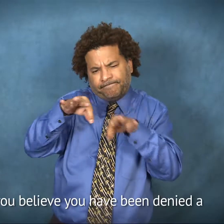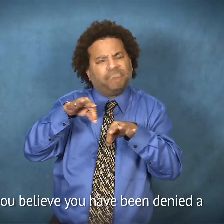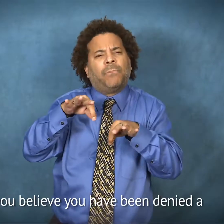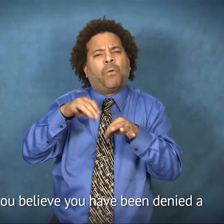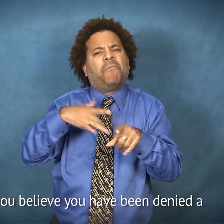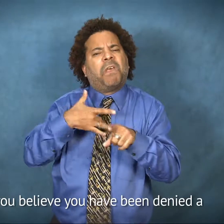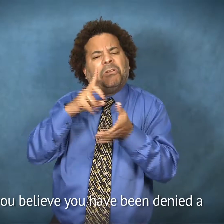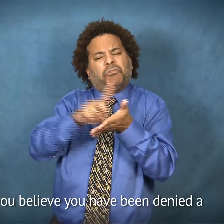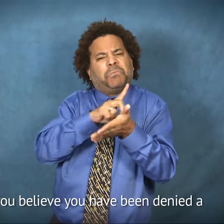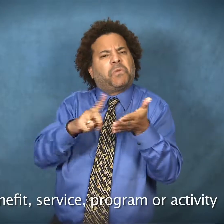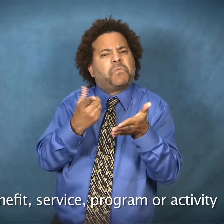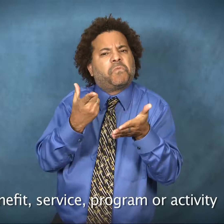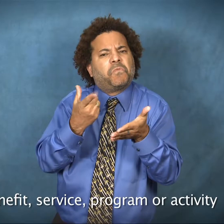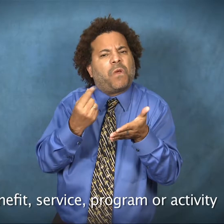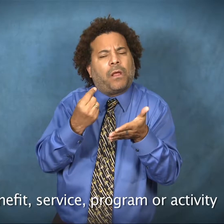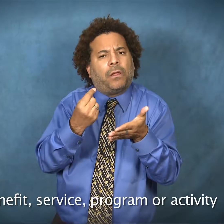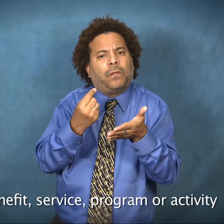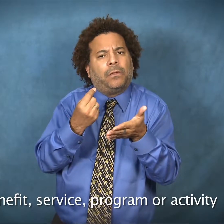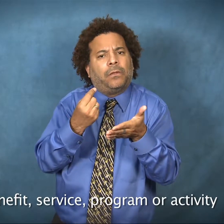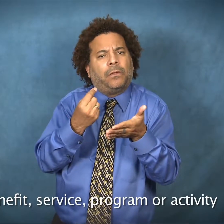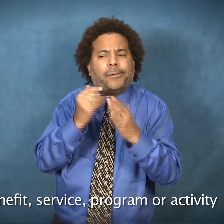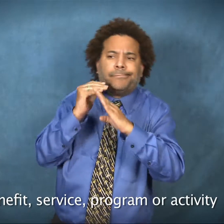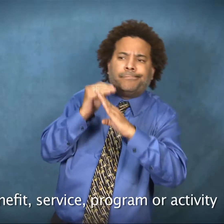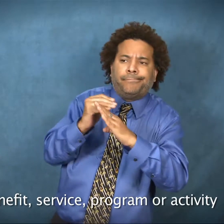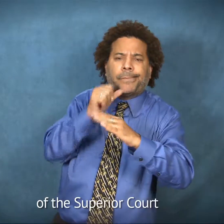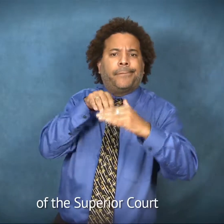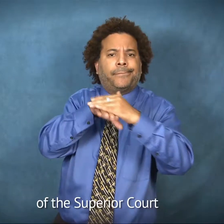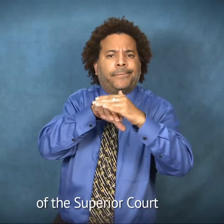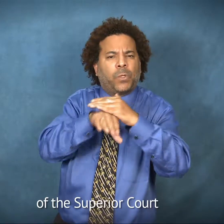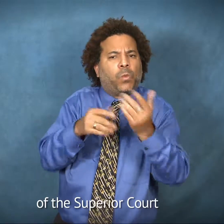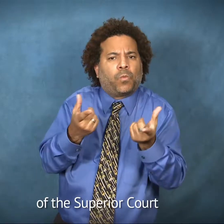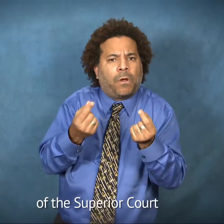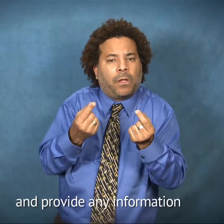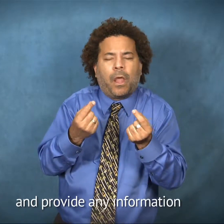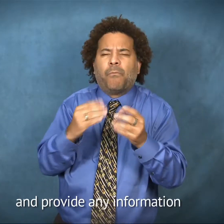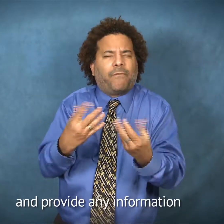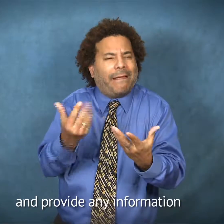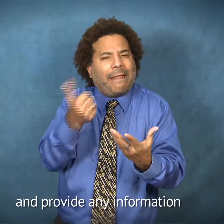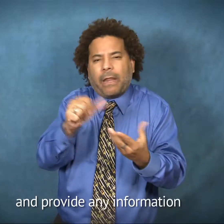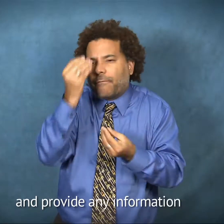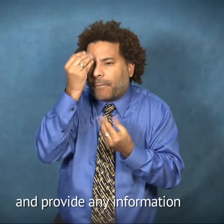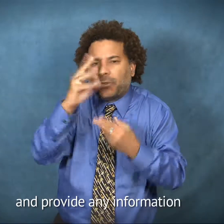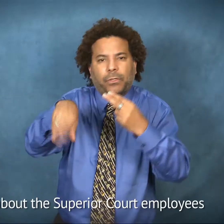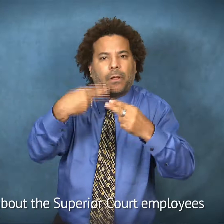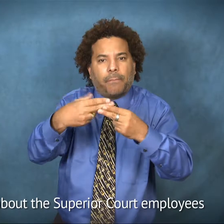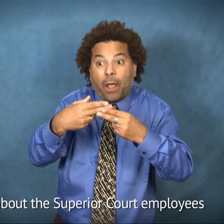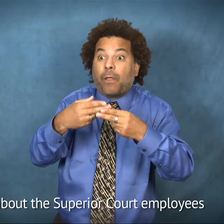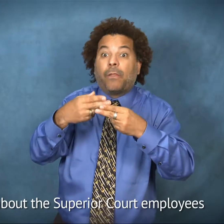believe you have been denied a benefit, service, program, or activity of the Superior Court, and provide any information about the Superior